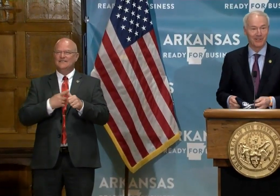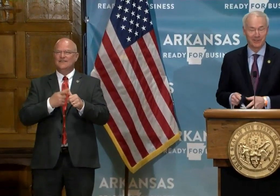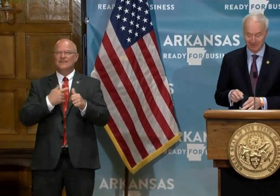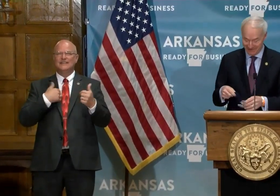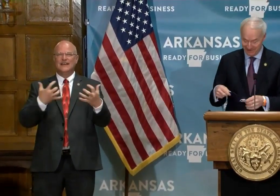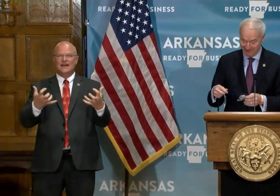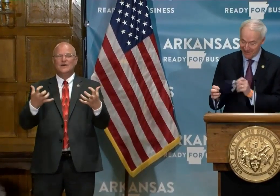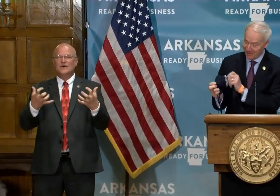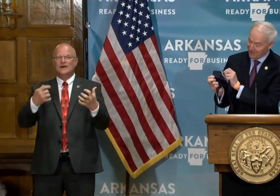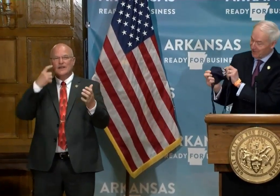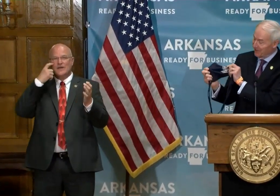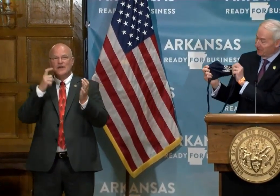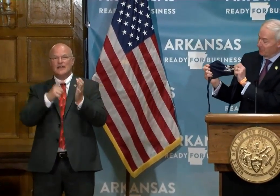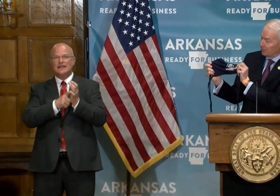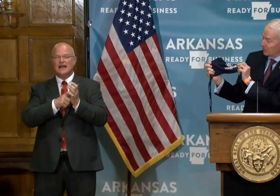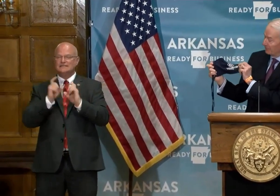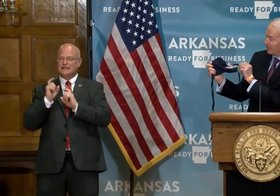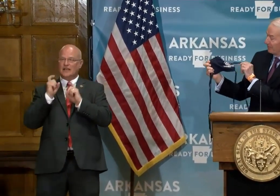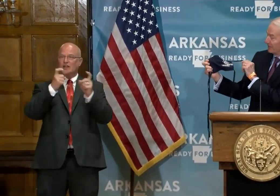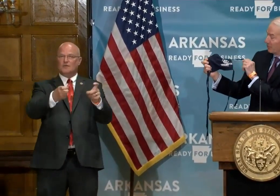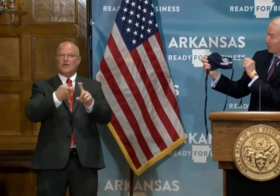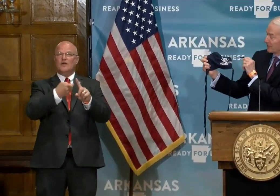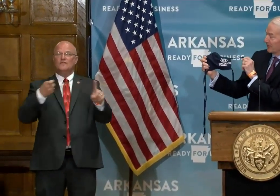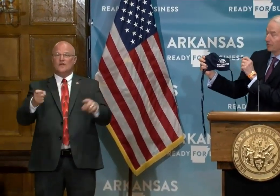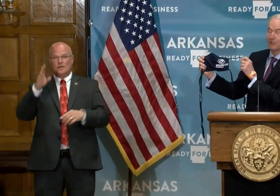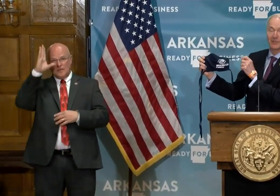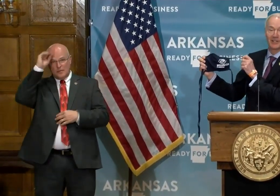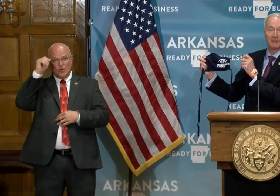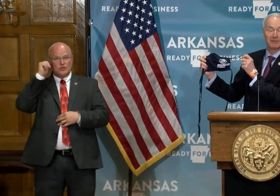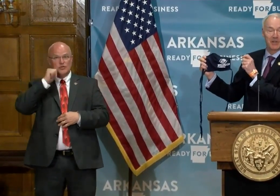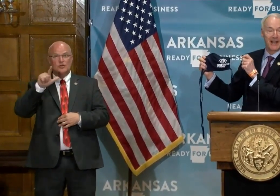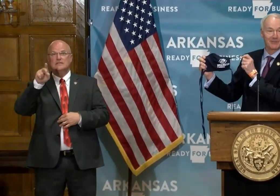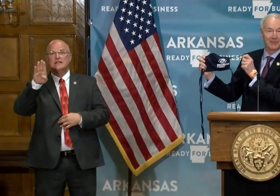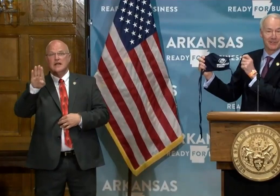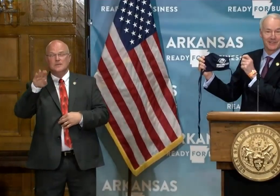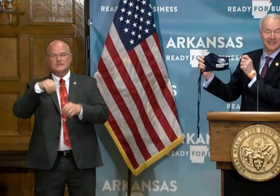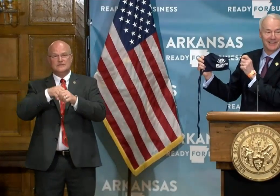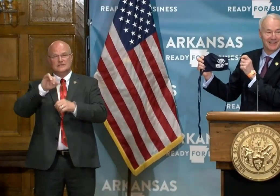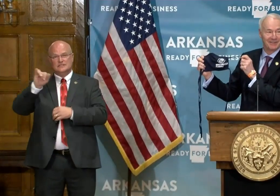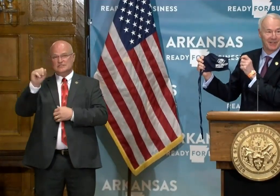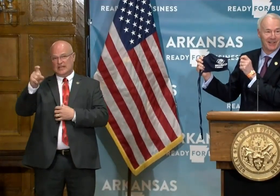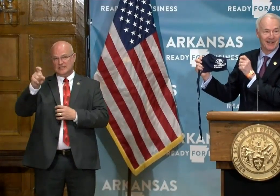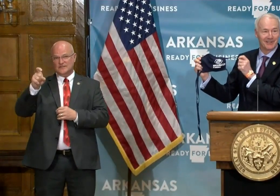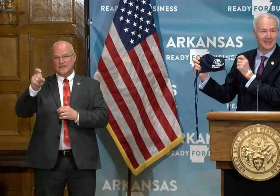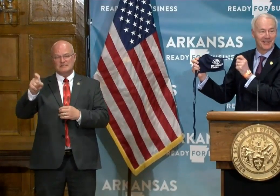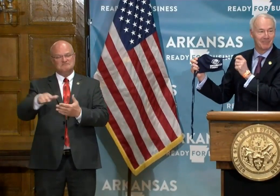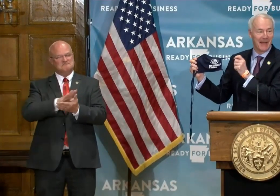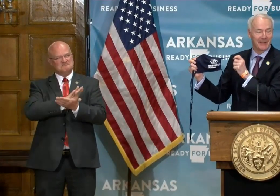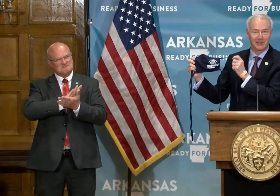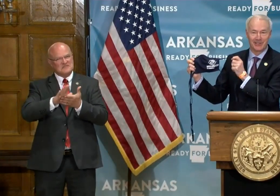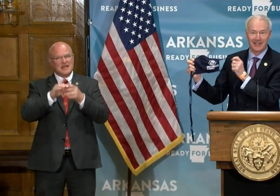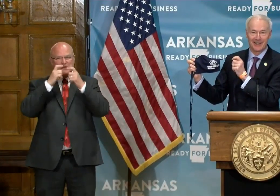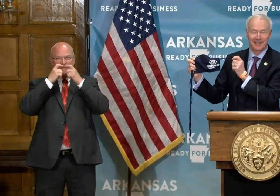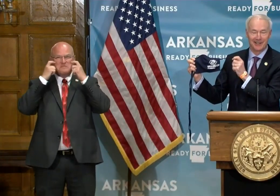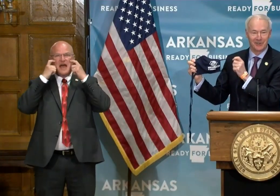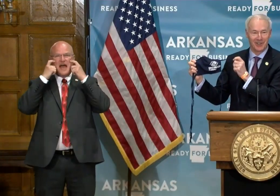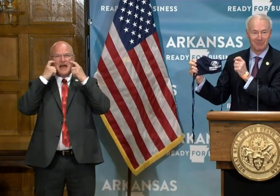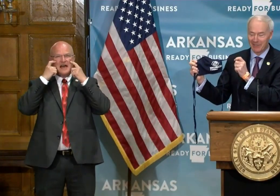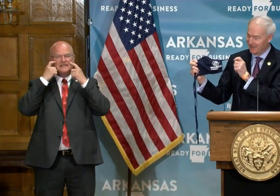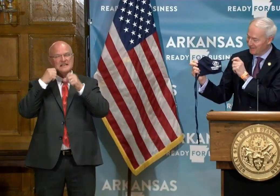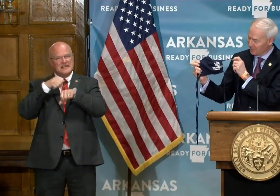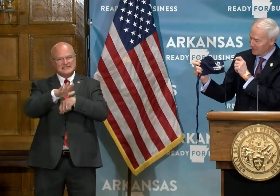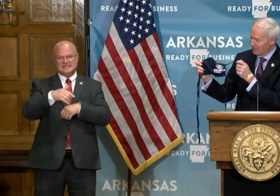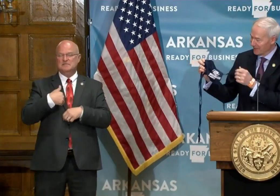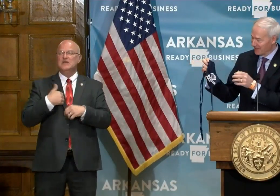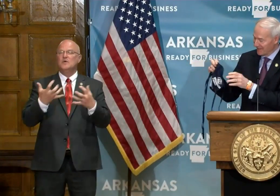First, I wanted to recognize the contribution from the Boys and Girls Club of Jacksonville. A very nice mask that they